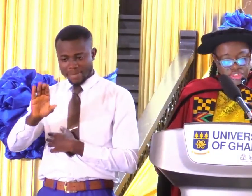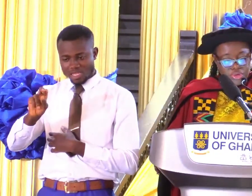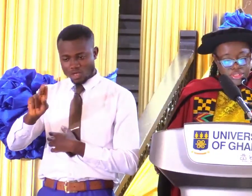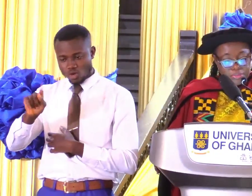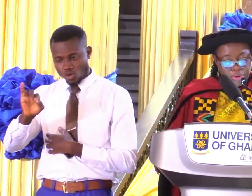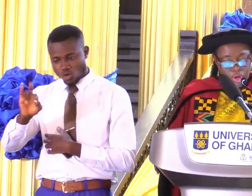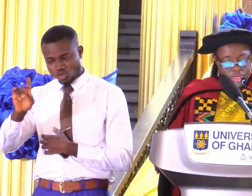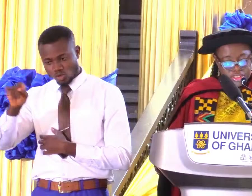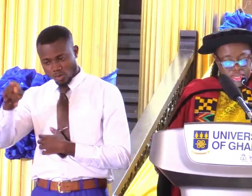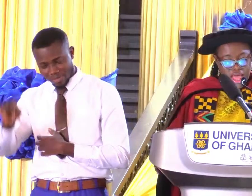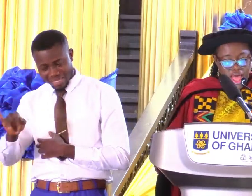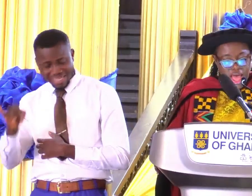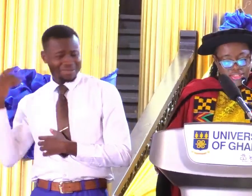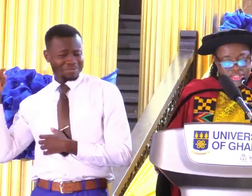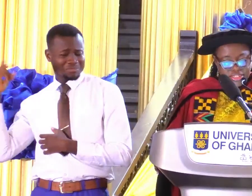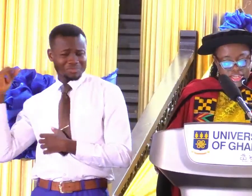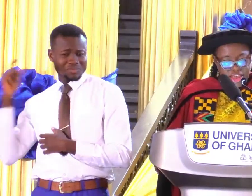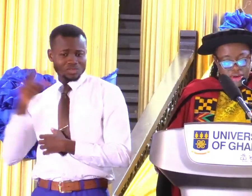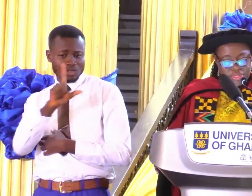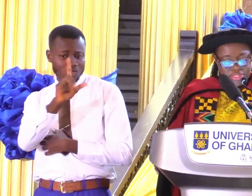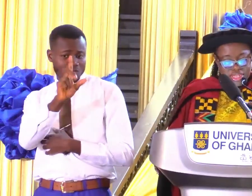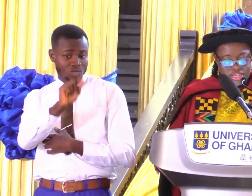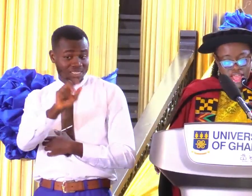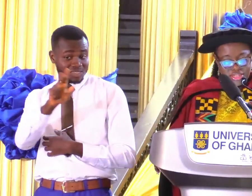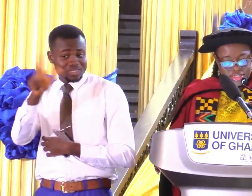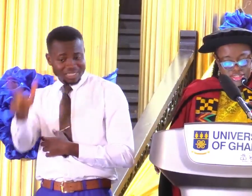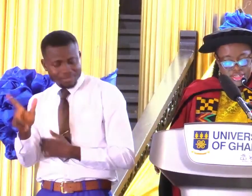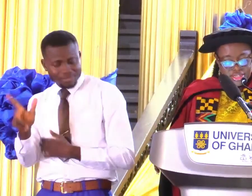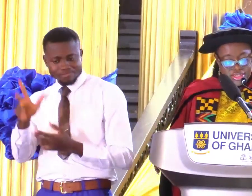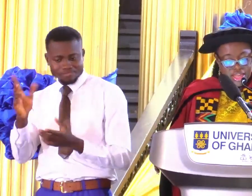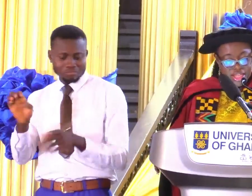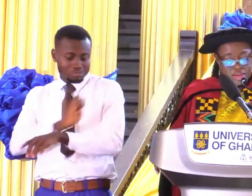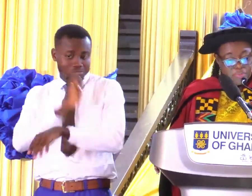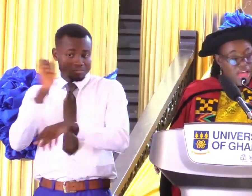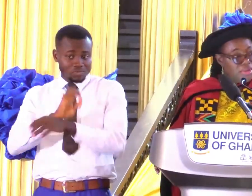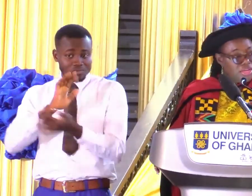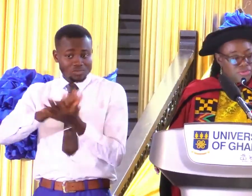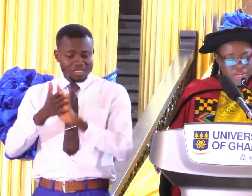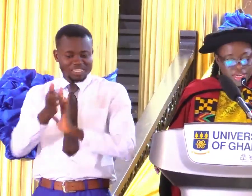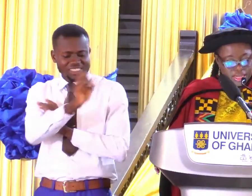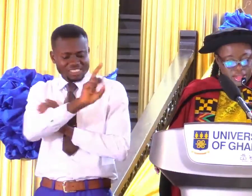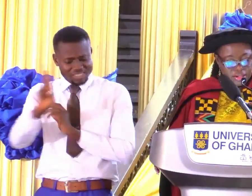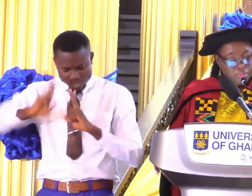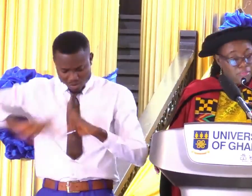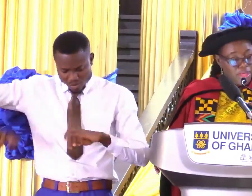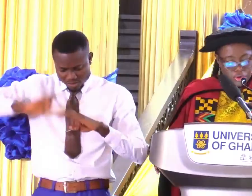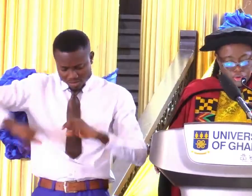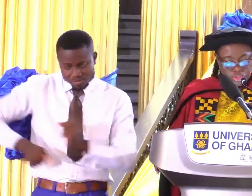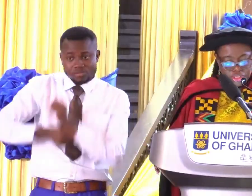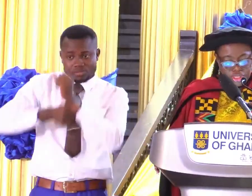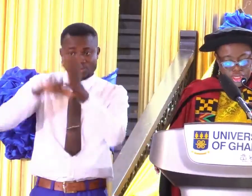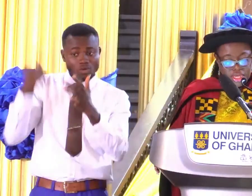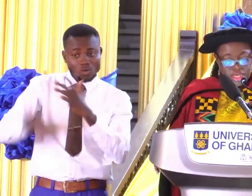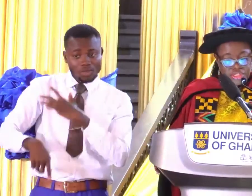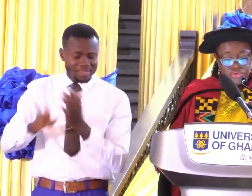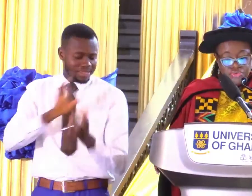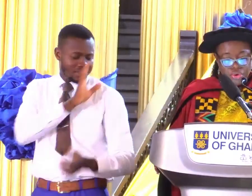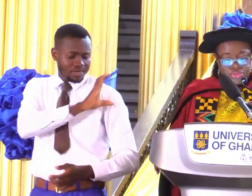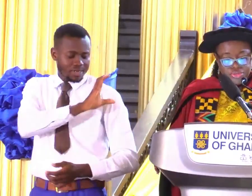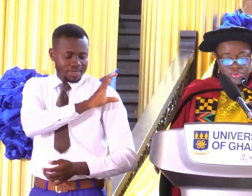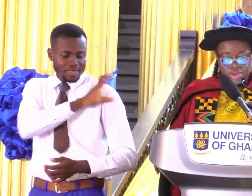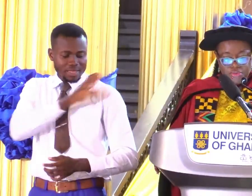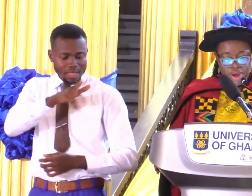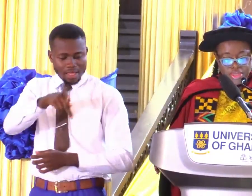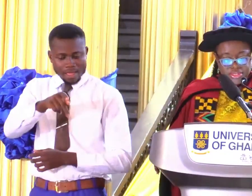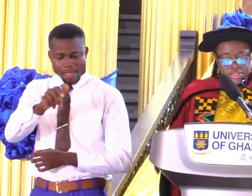she was employed as a senior research assistant at the Department of Clinical Pathology. She rose